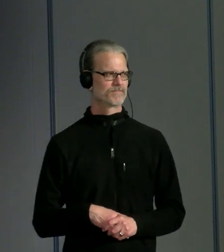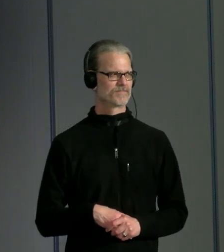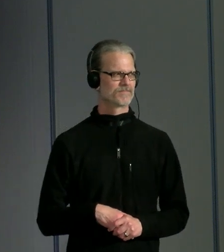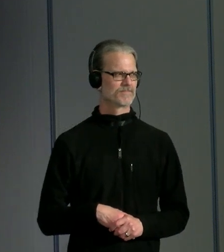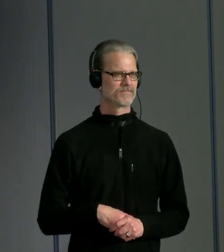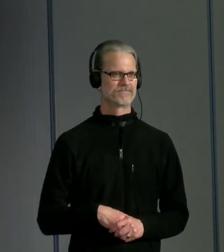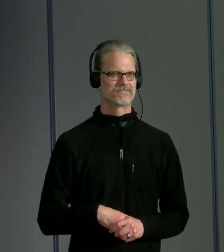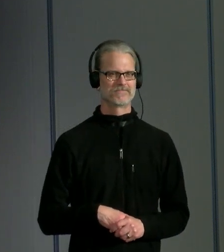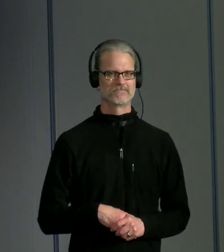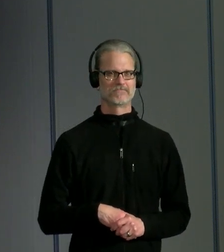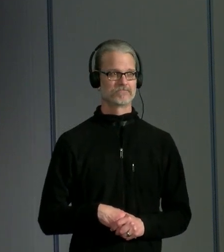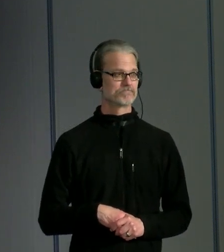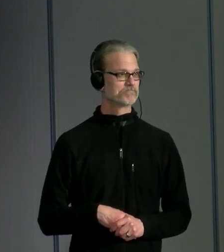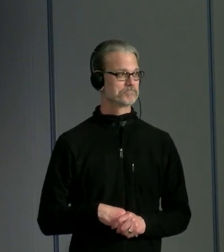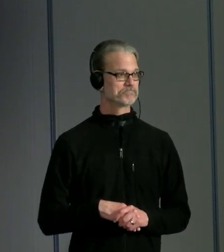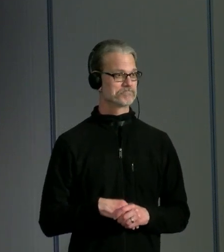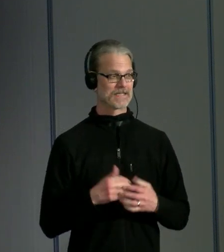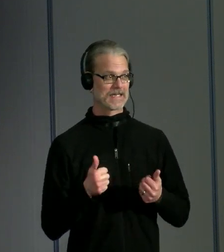Anybody?